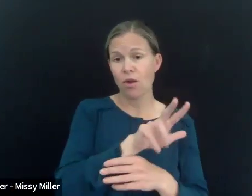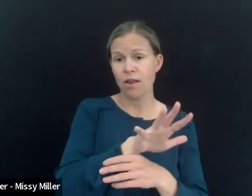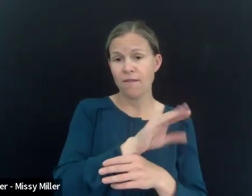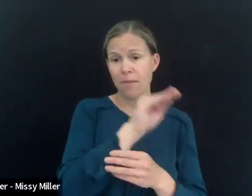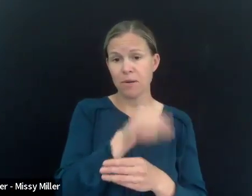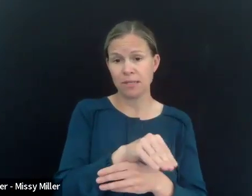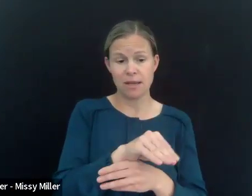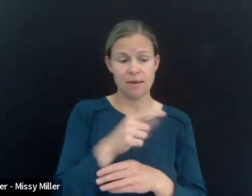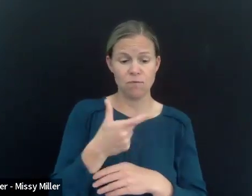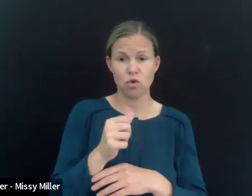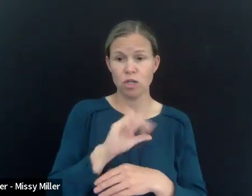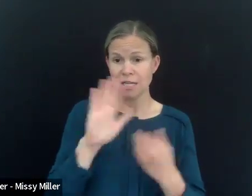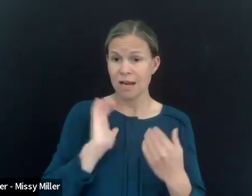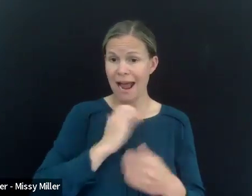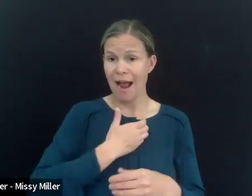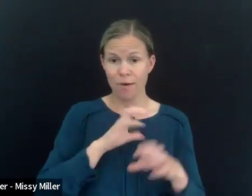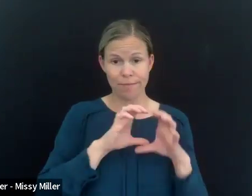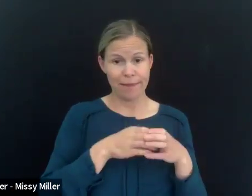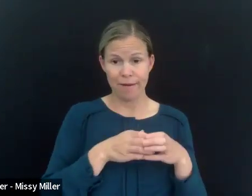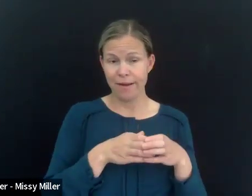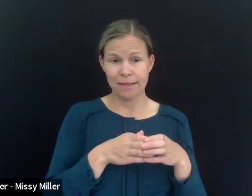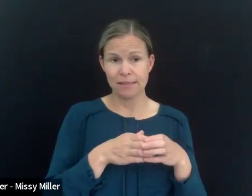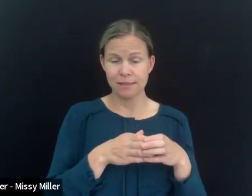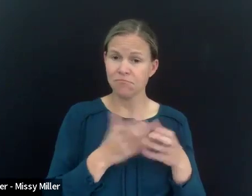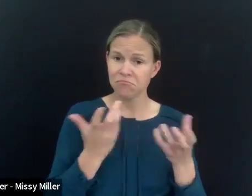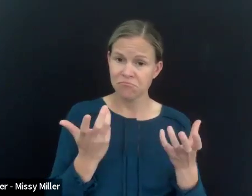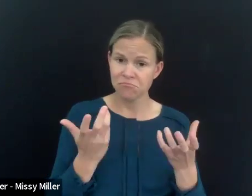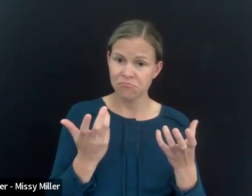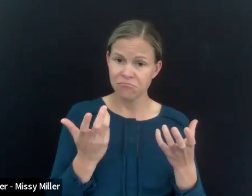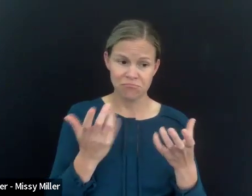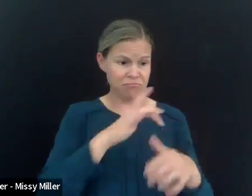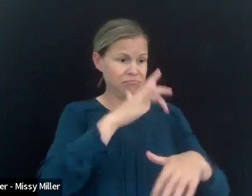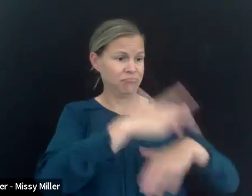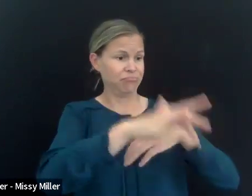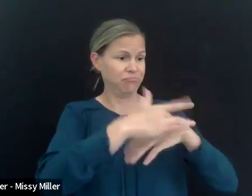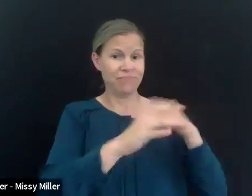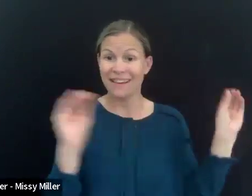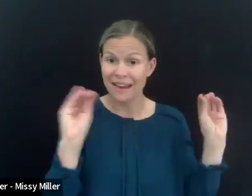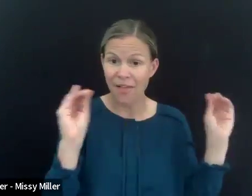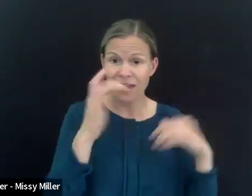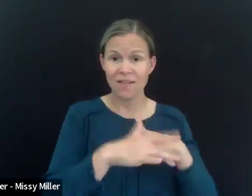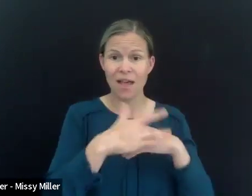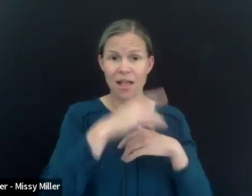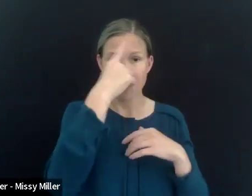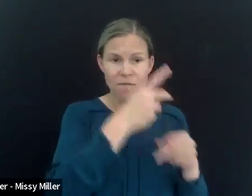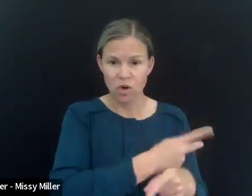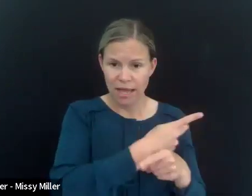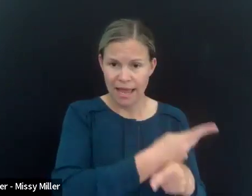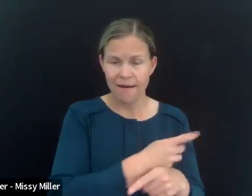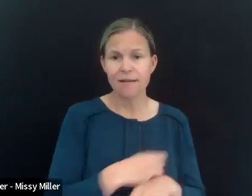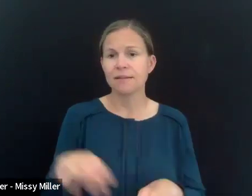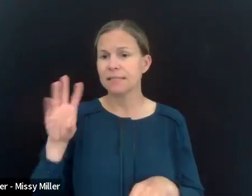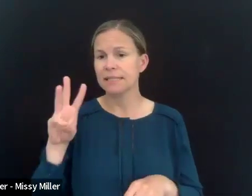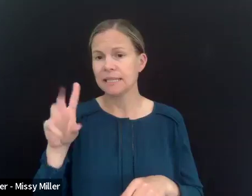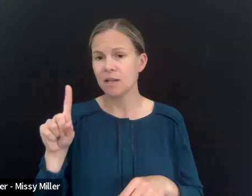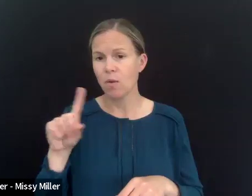counties, again, are considered maternity care deserts. And we know that 61% of